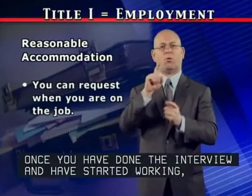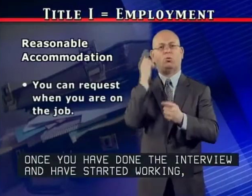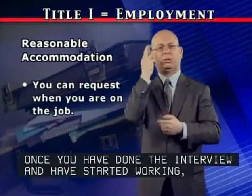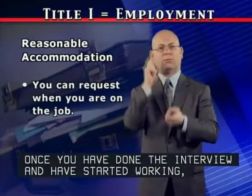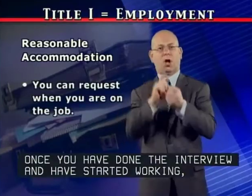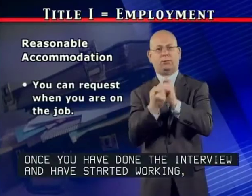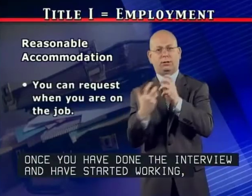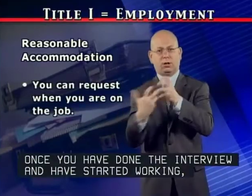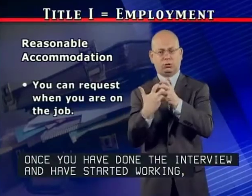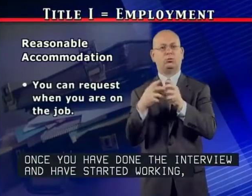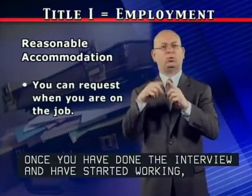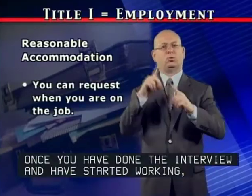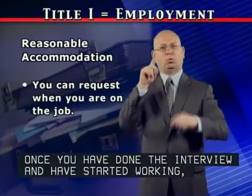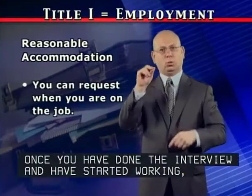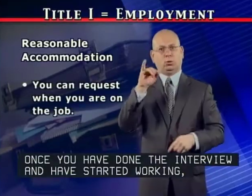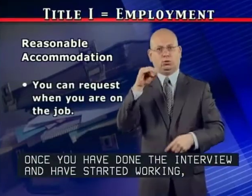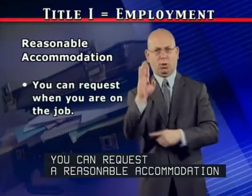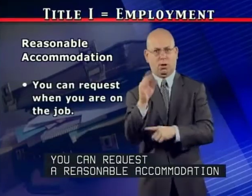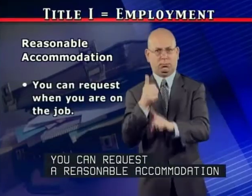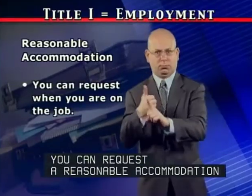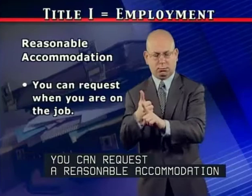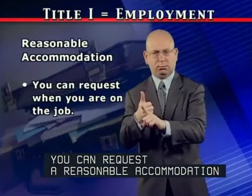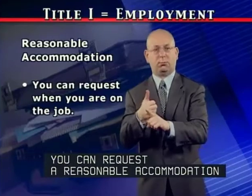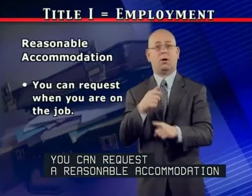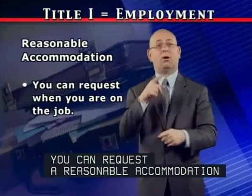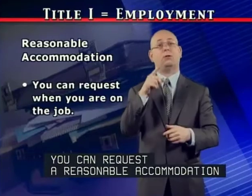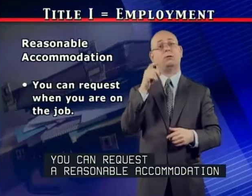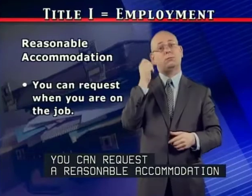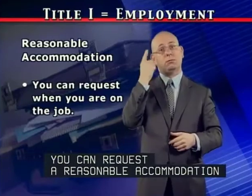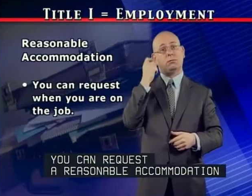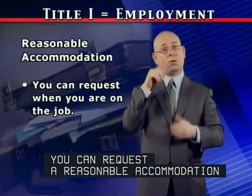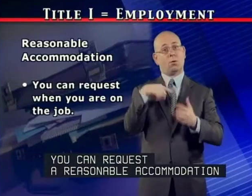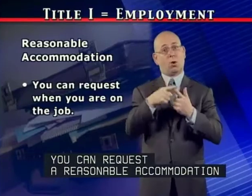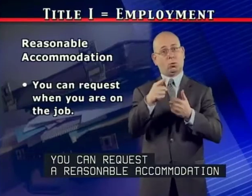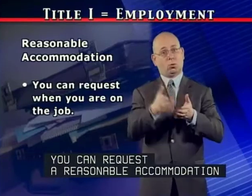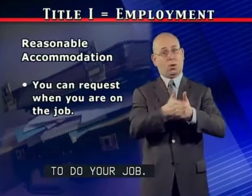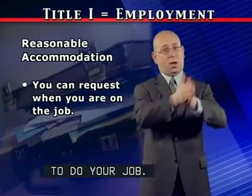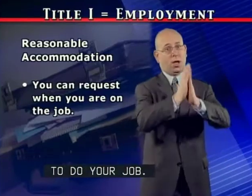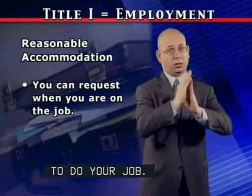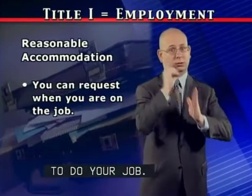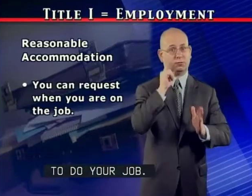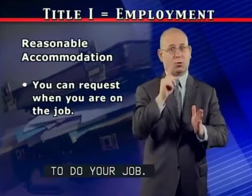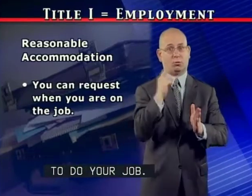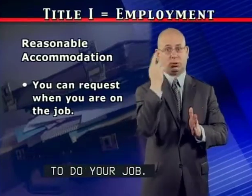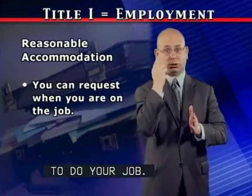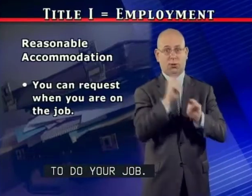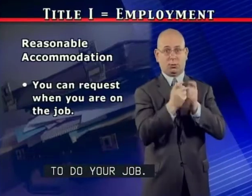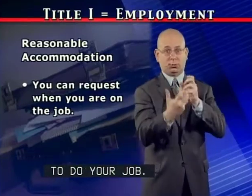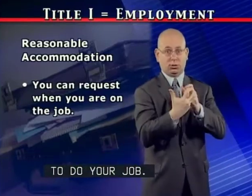Once you have done the interview and have started working, you can request a reasonable accommodation to do your job.